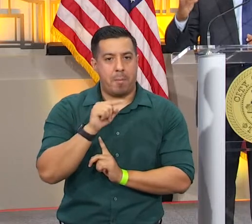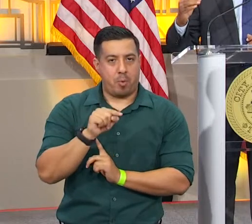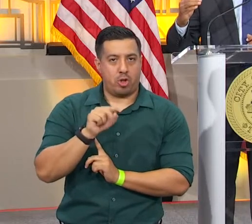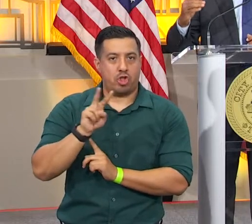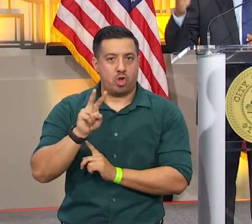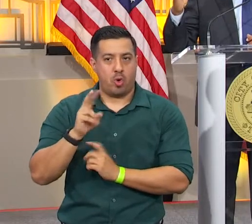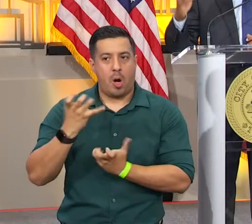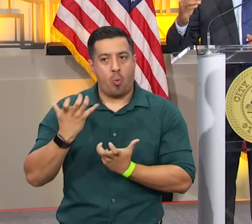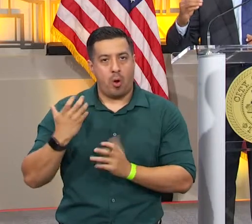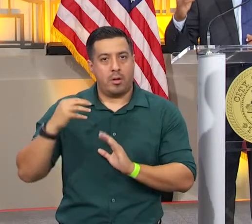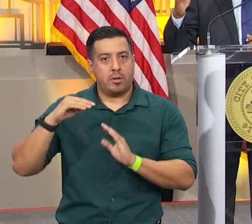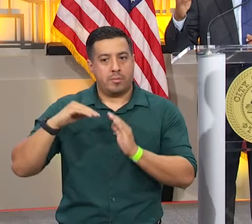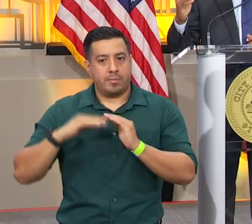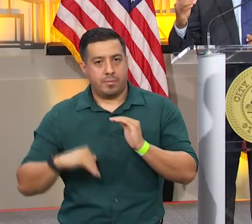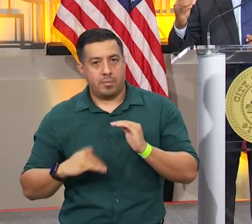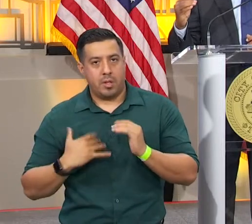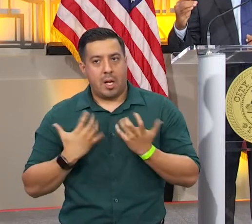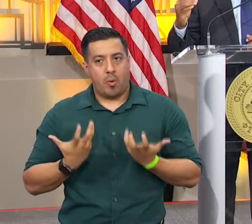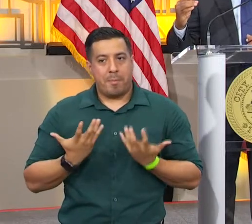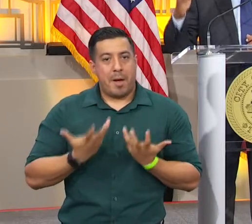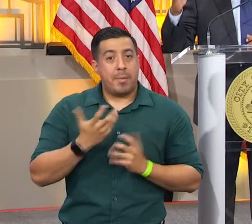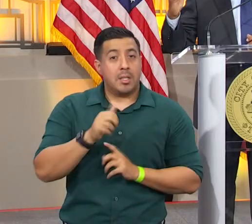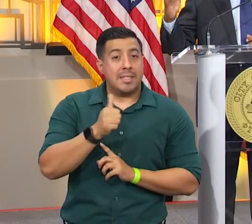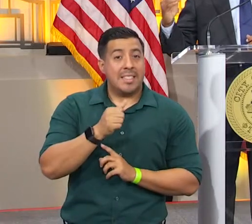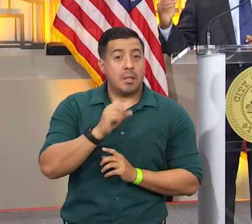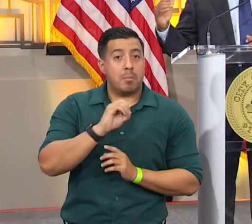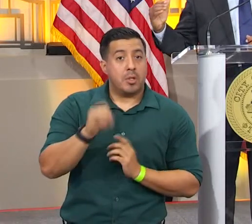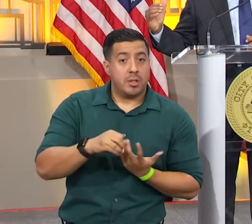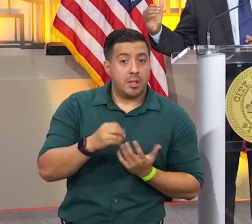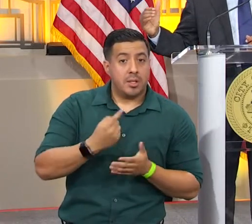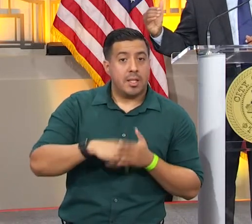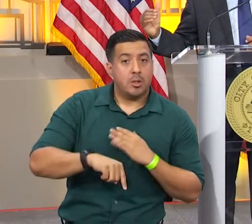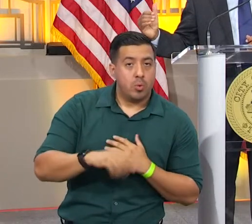would love for us next week to report that we're at 10% and then